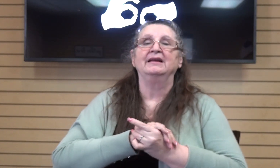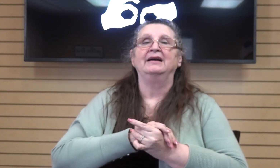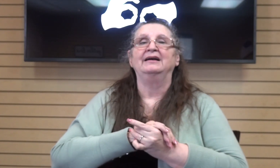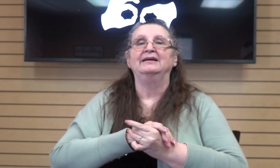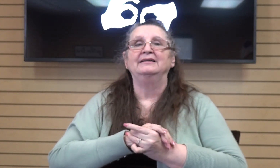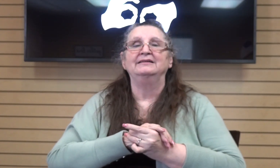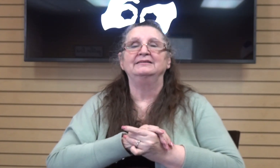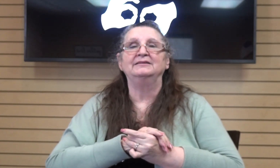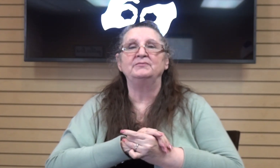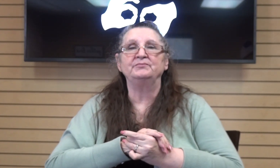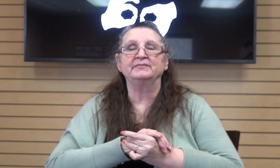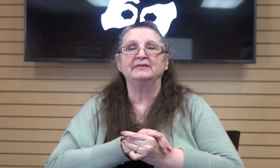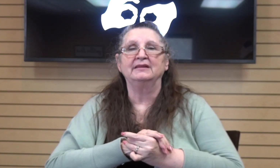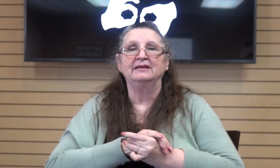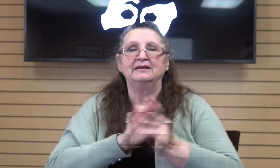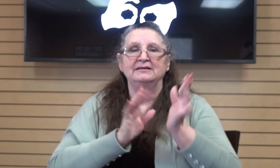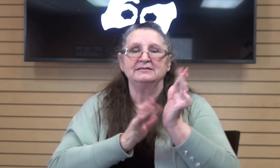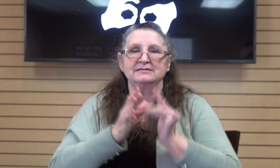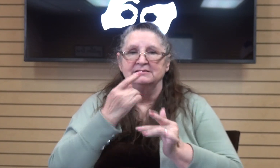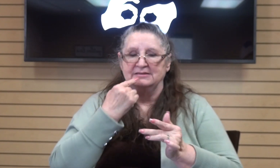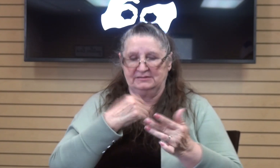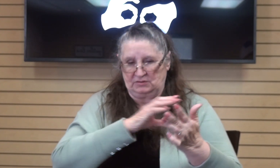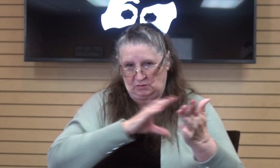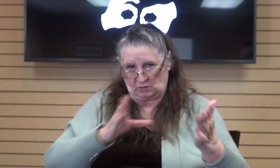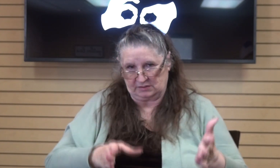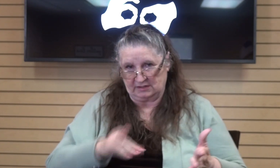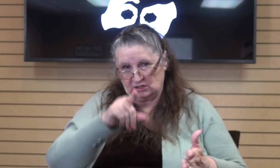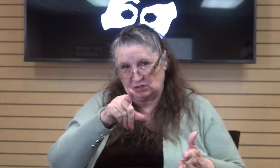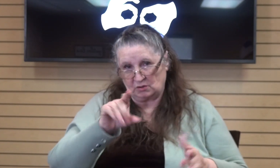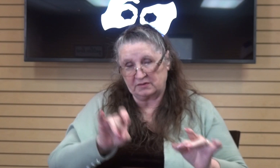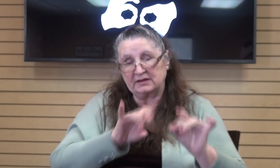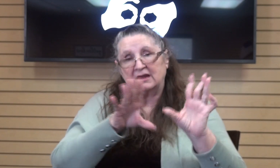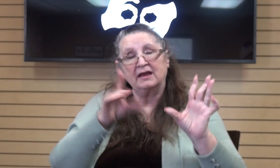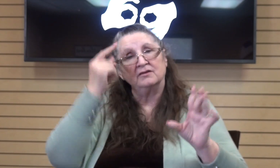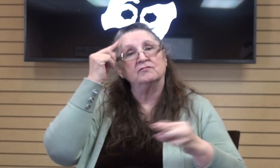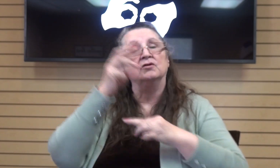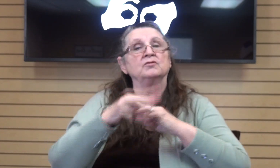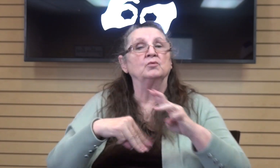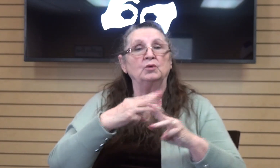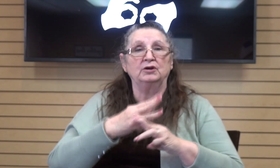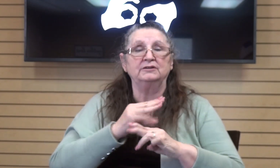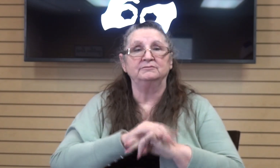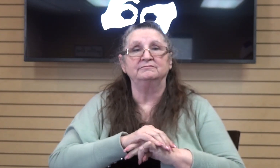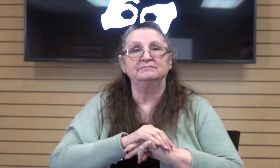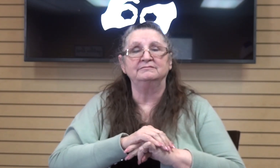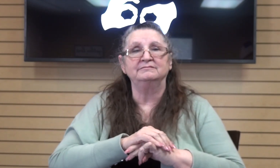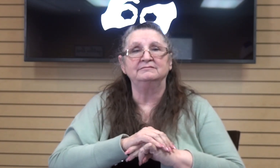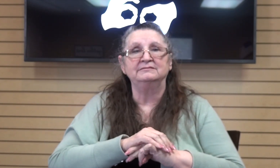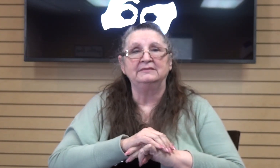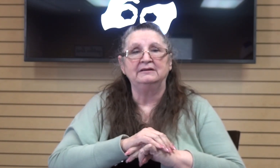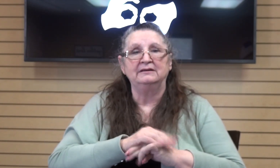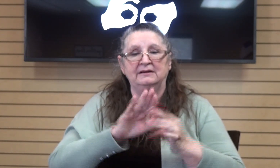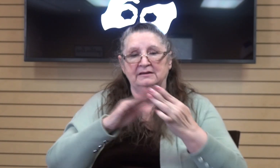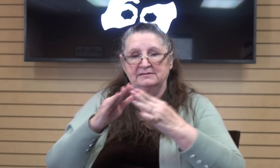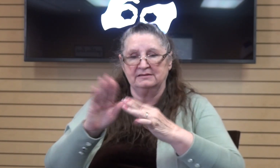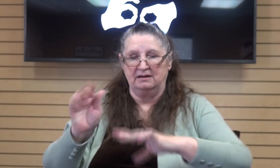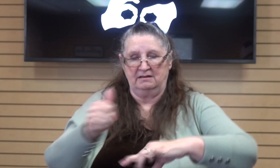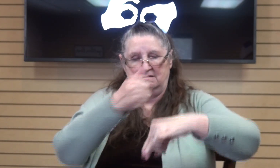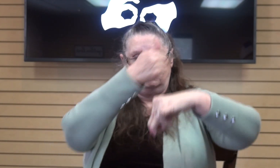Jesus says to us Christians, "You are the light of the world. A city that is set on a hill cannot